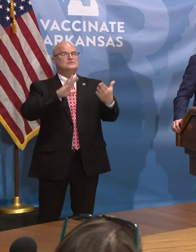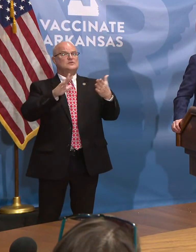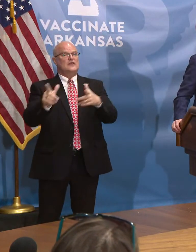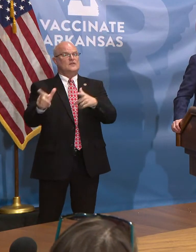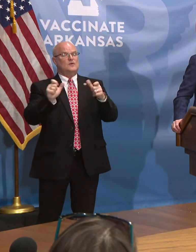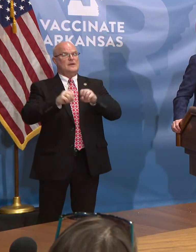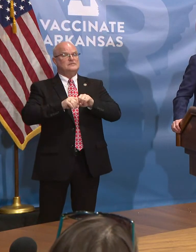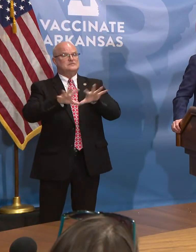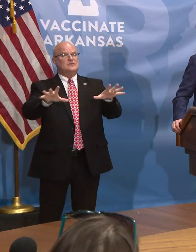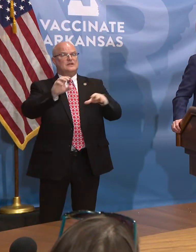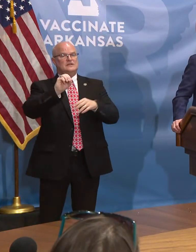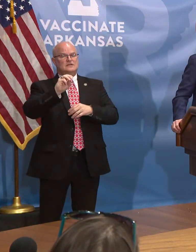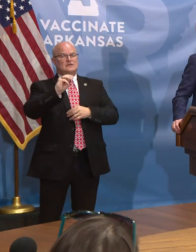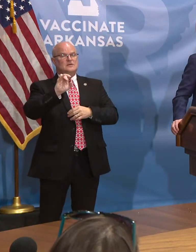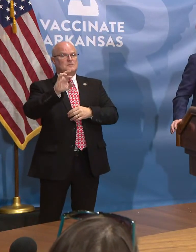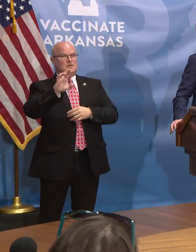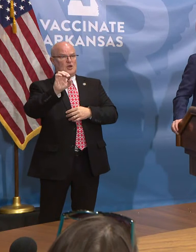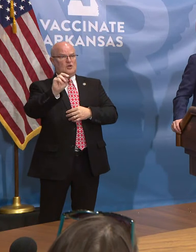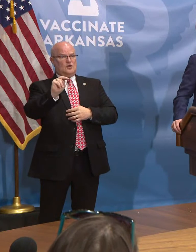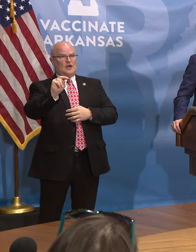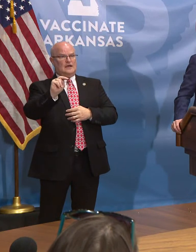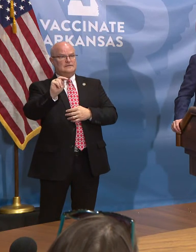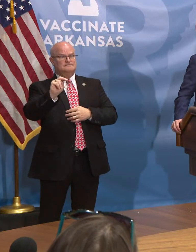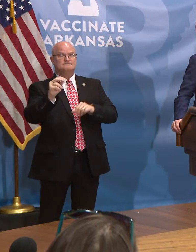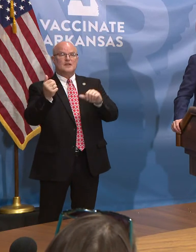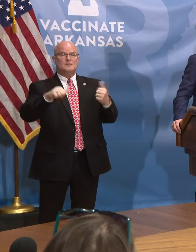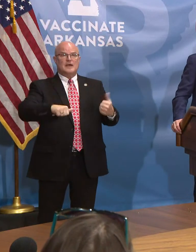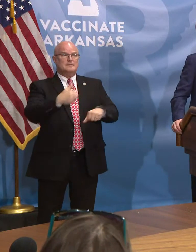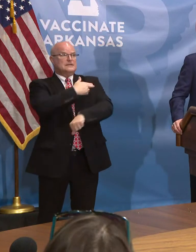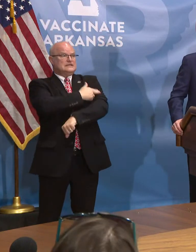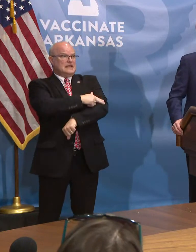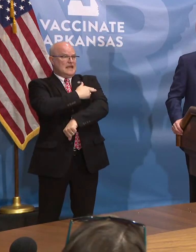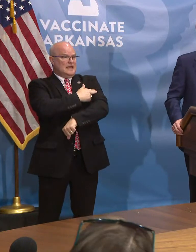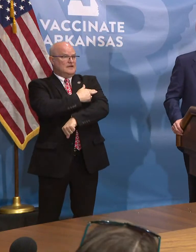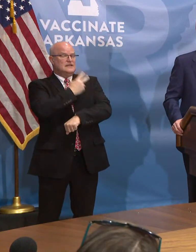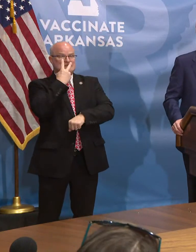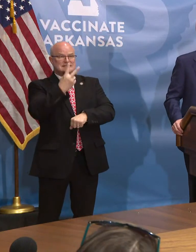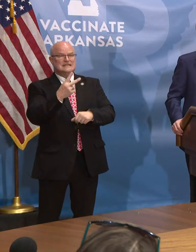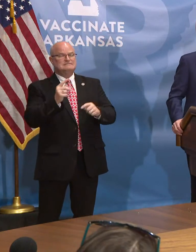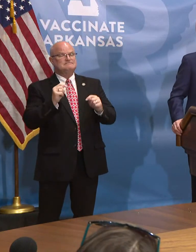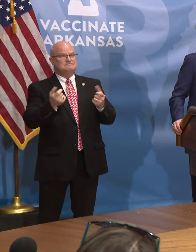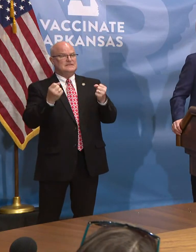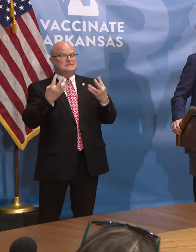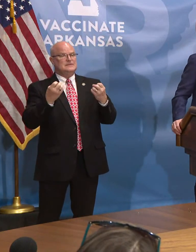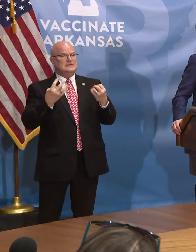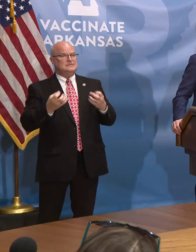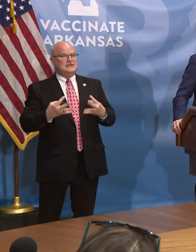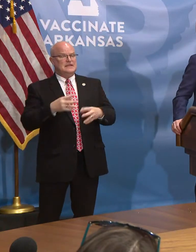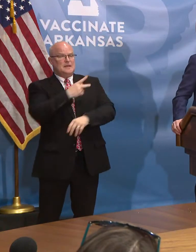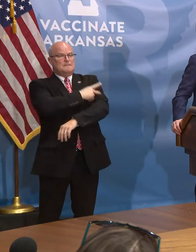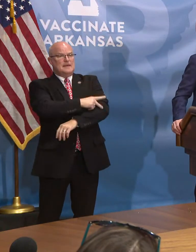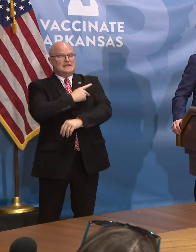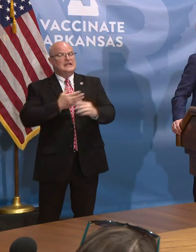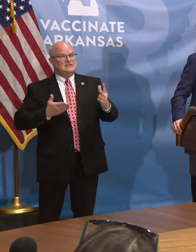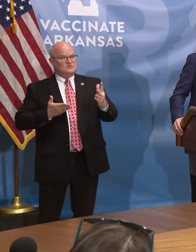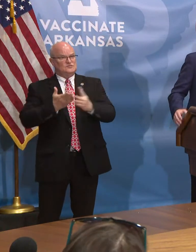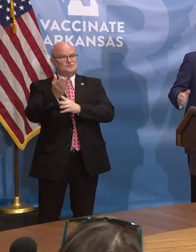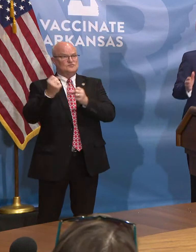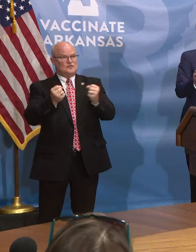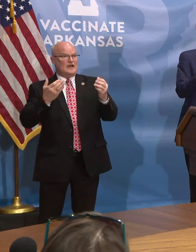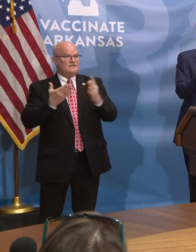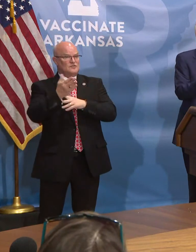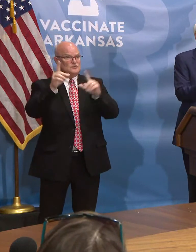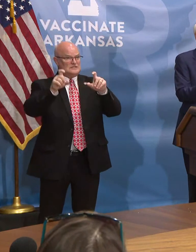rapid spread of Omicron. Baptist Health has seen a record number of patients at its drive-through testing